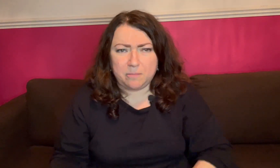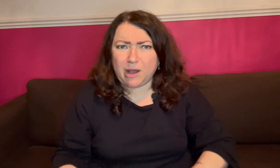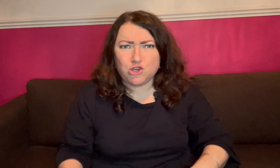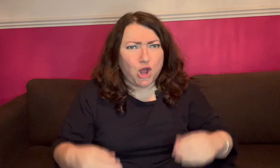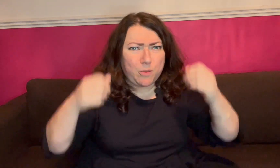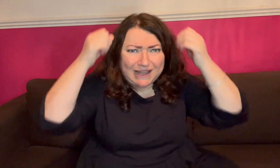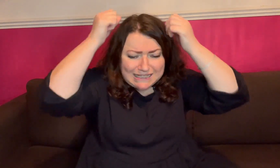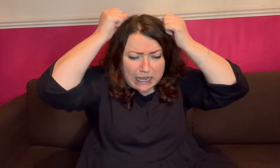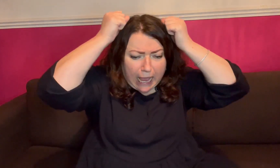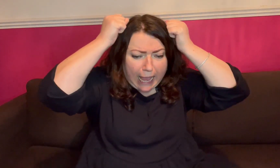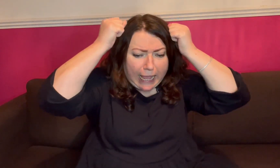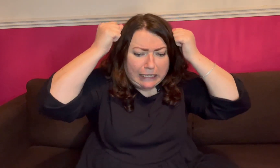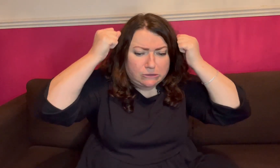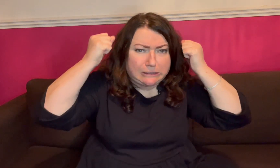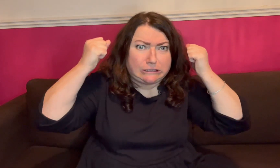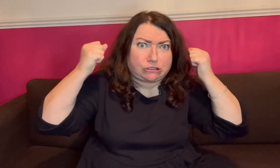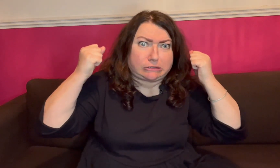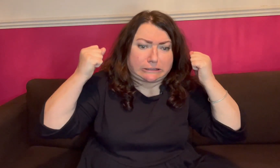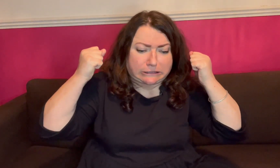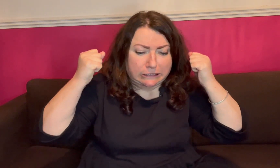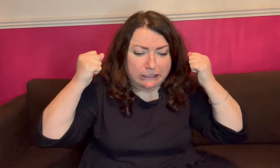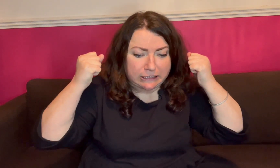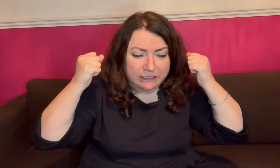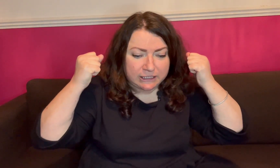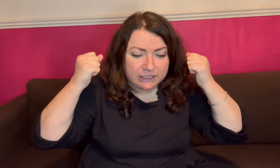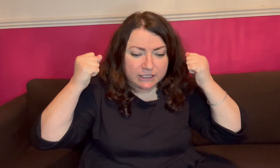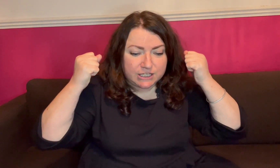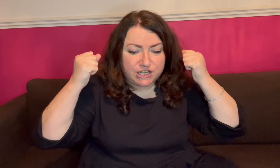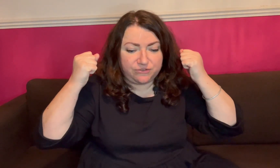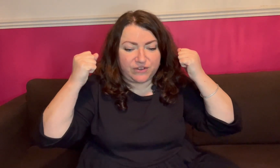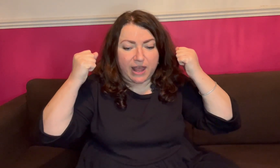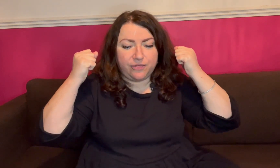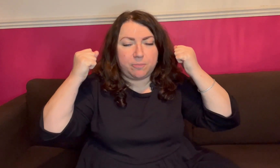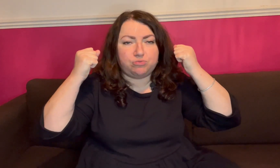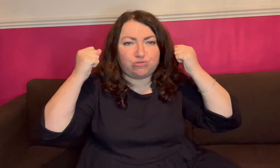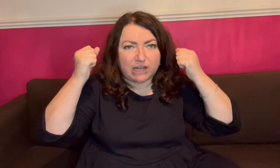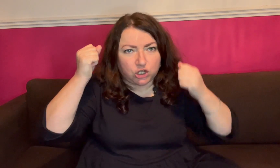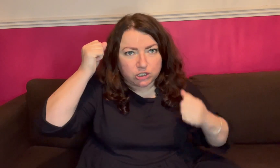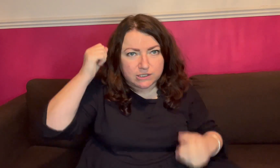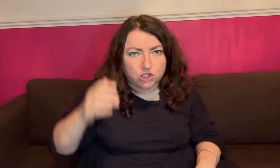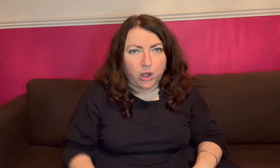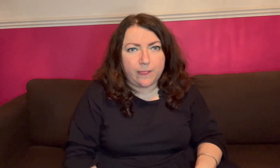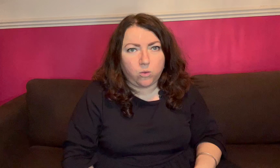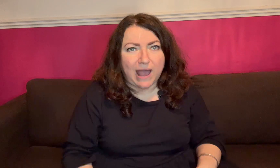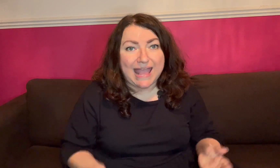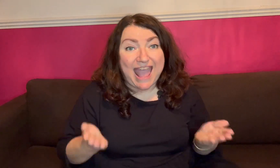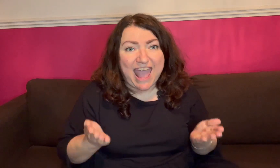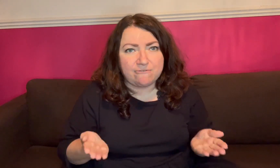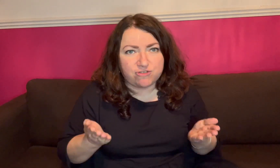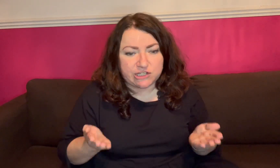But no matter how he stretched it to fit, the prickles got in the way every